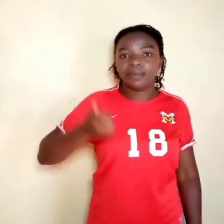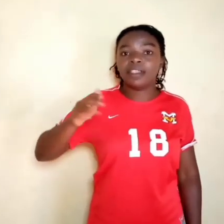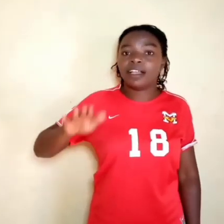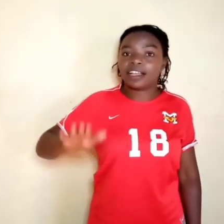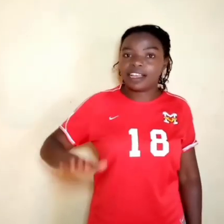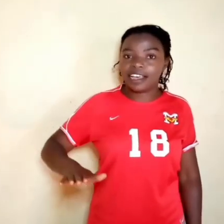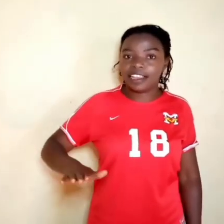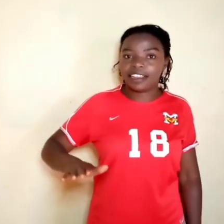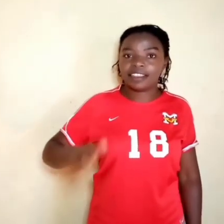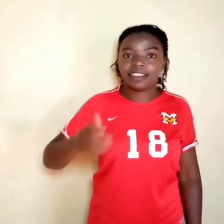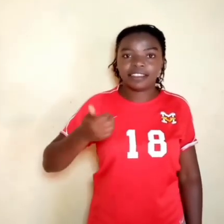girl,